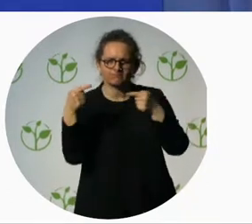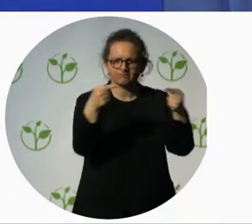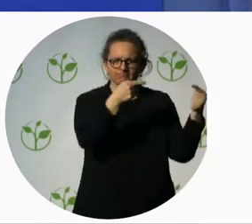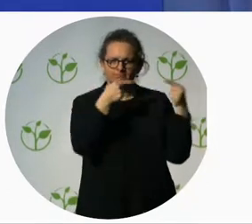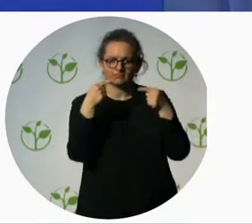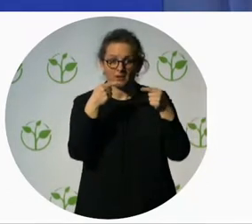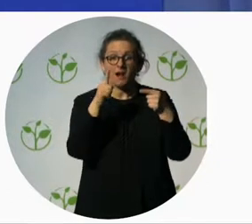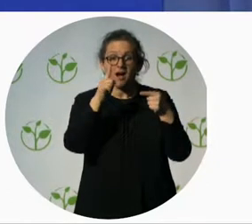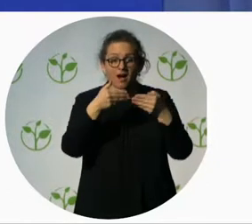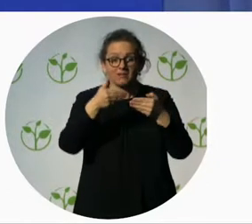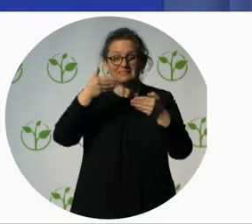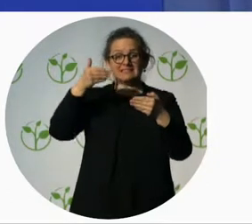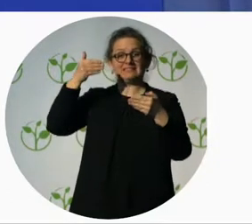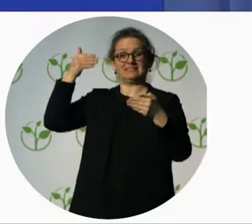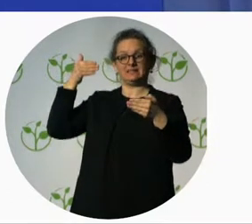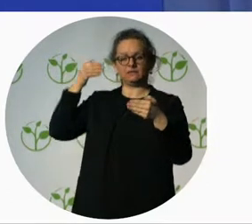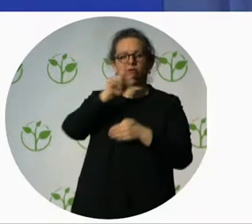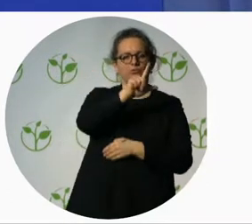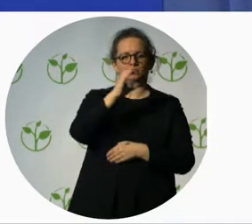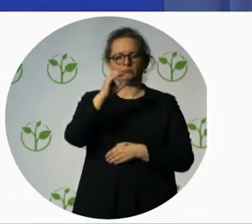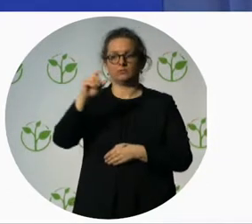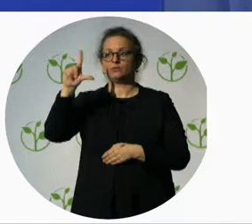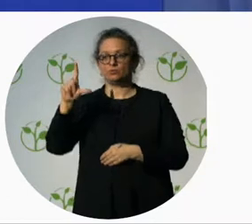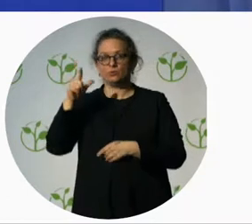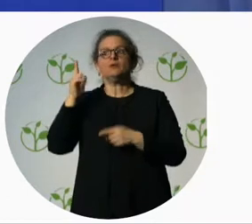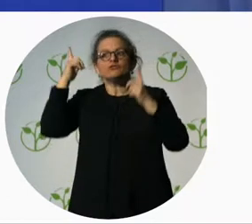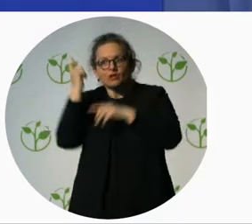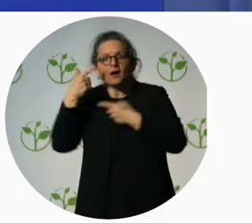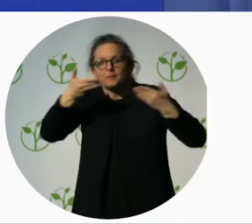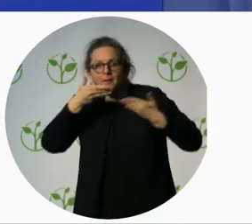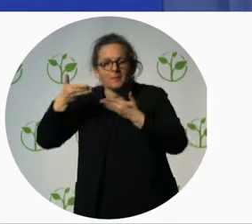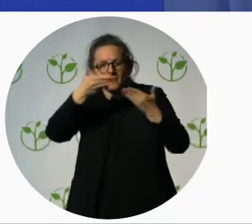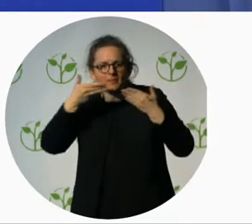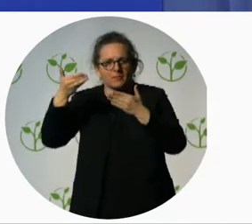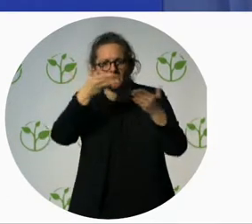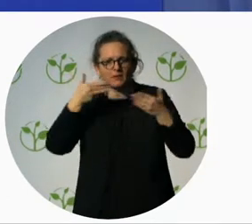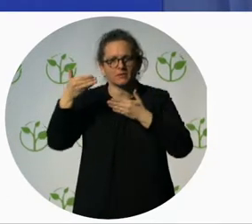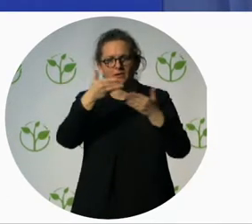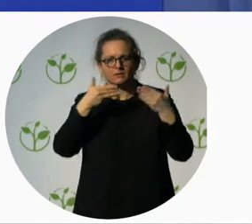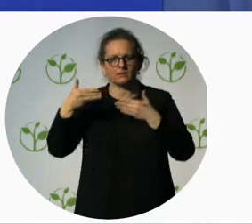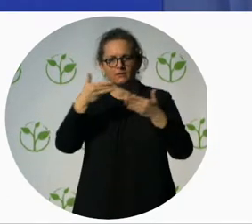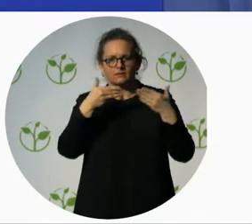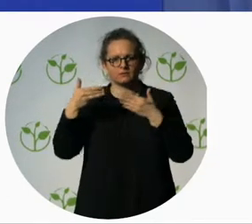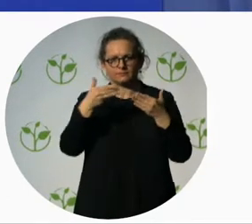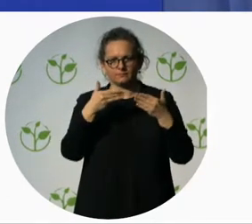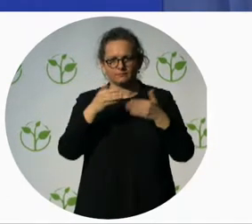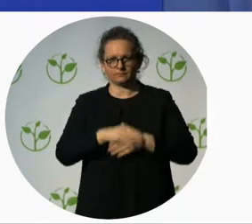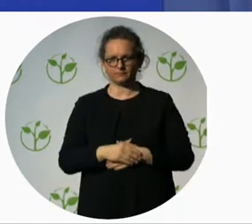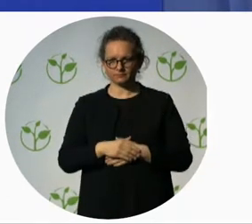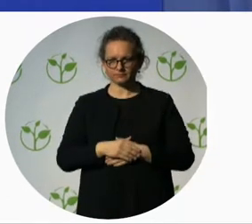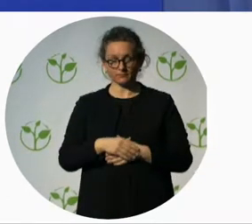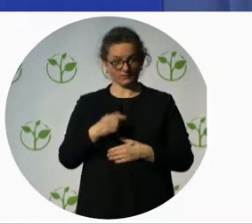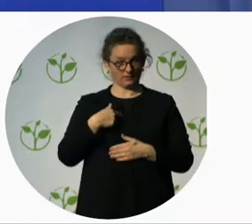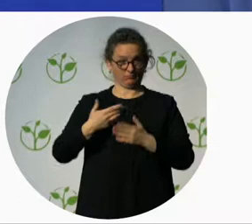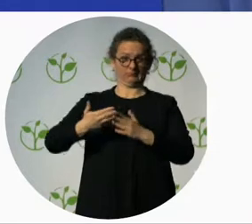involved in this process since 1998 as ambassador of Ecuador in Geneva, where we submitted a petition by various